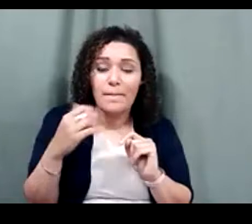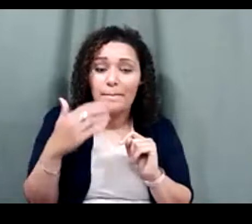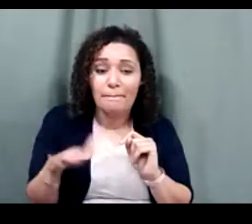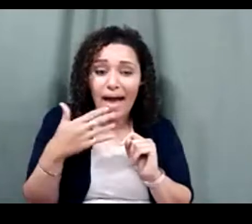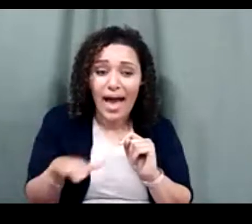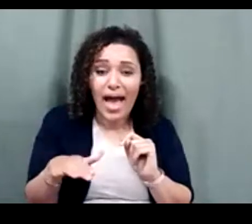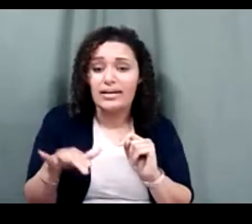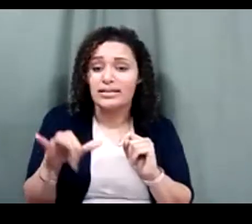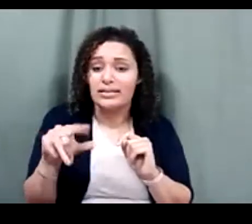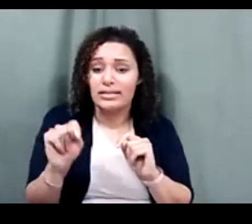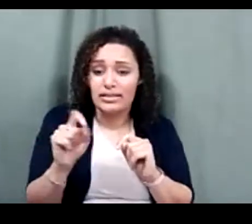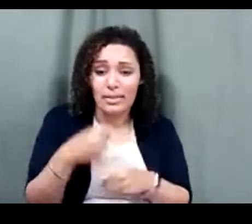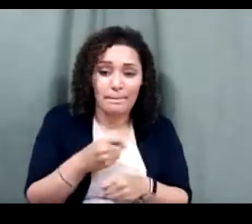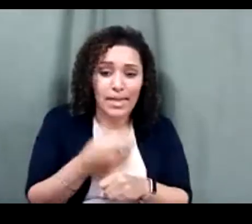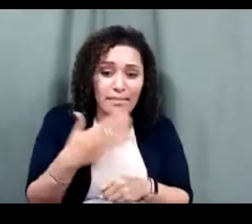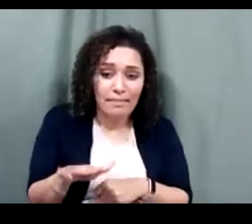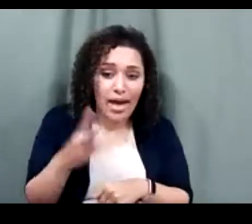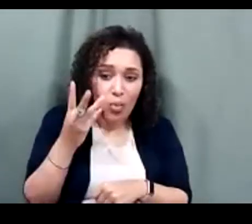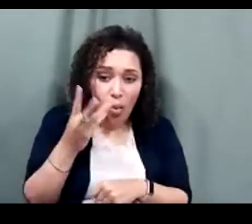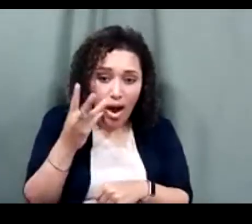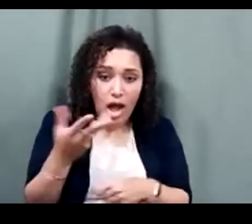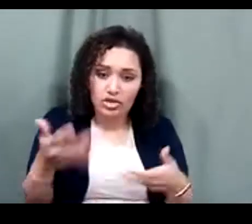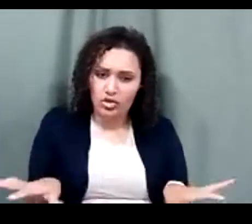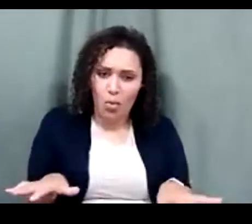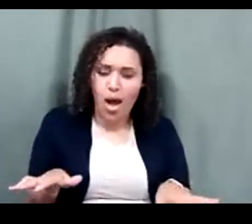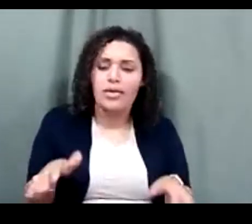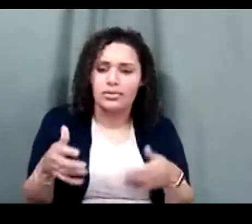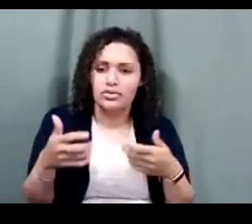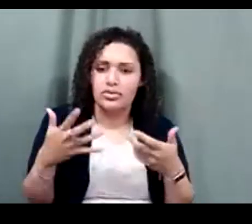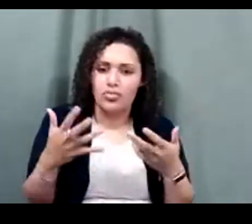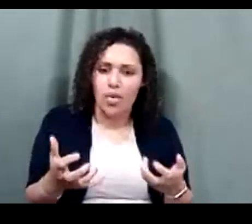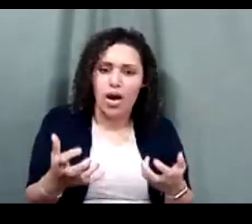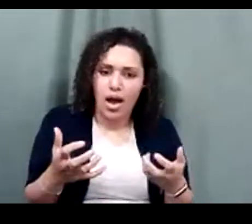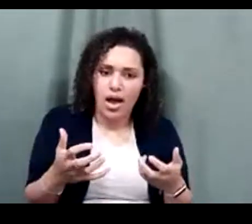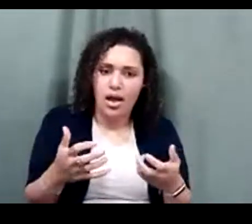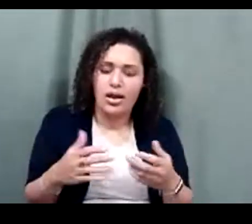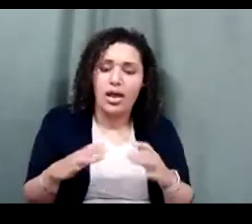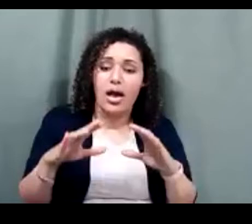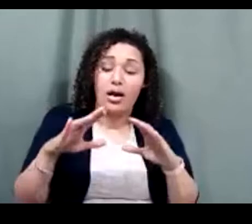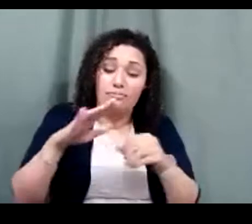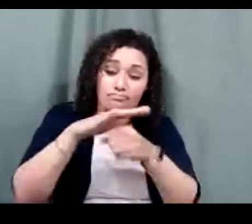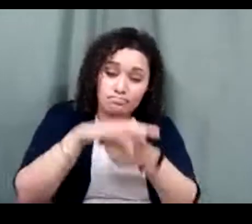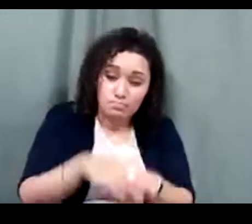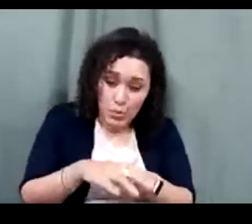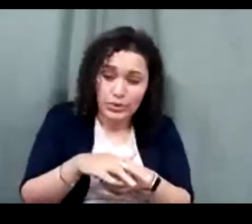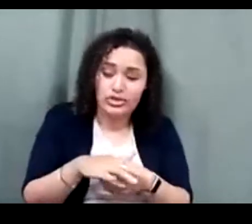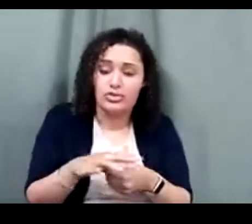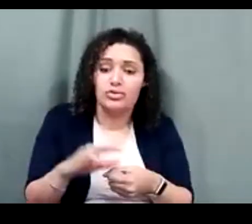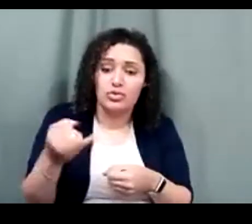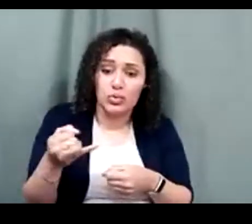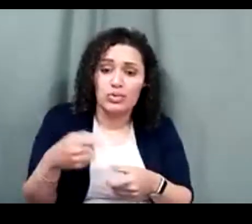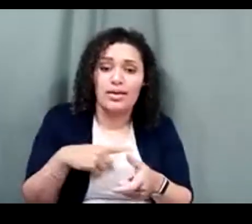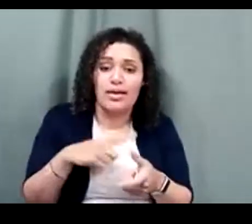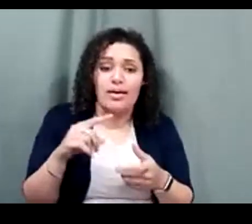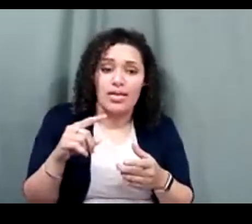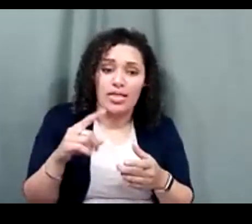make bad wine. You don't want to use those. What you want to do is press your juice or load your red wine tank and immediately